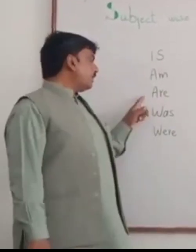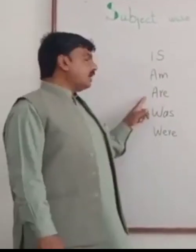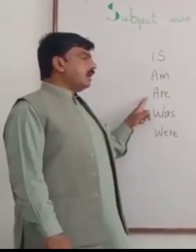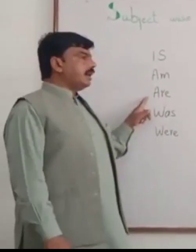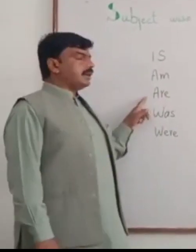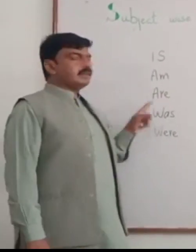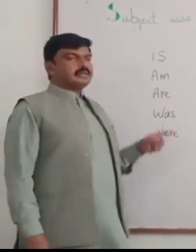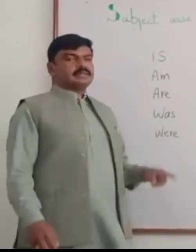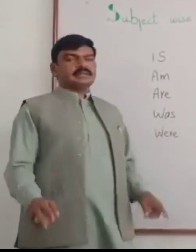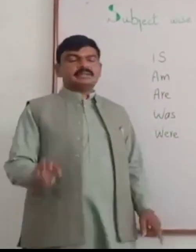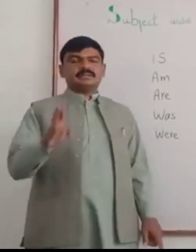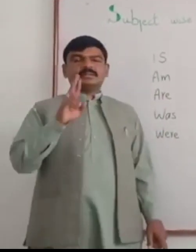are